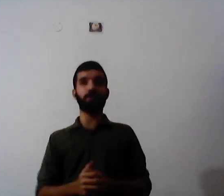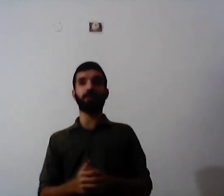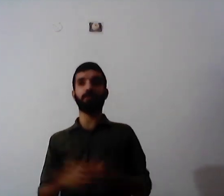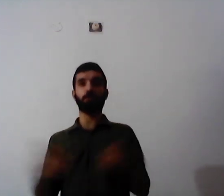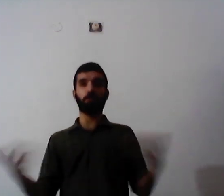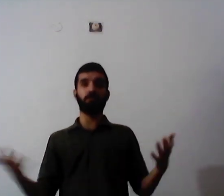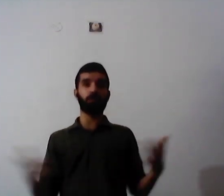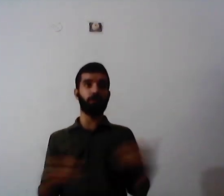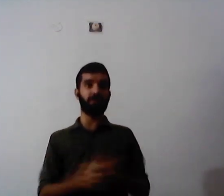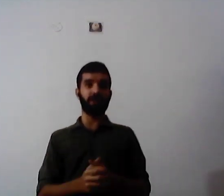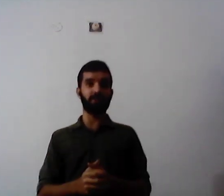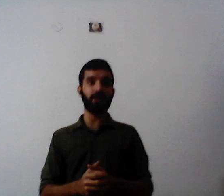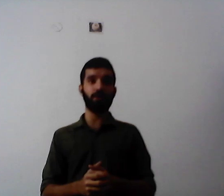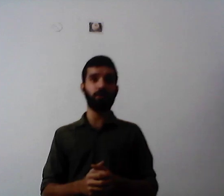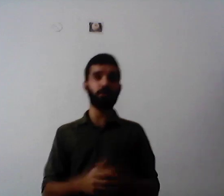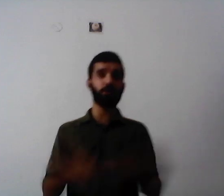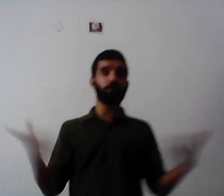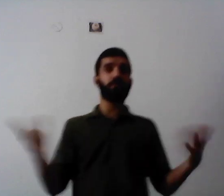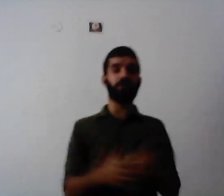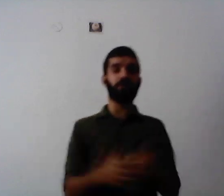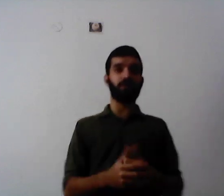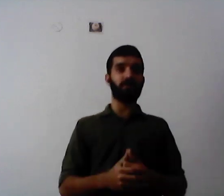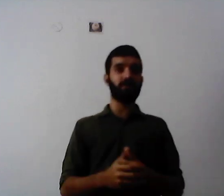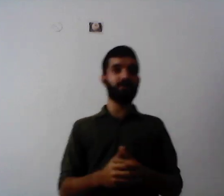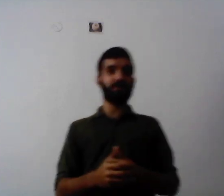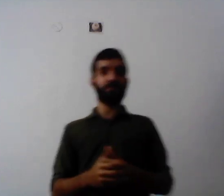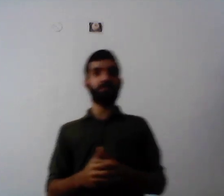this soft drinks, right? Which is your favorite one?